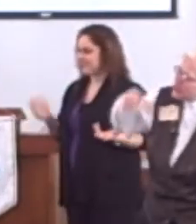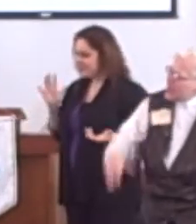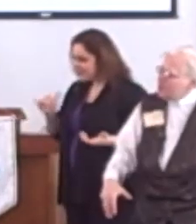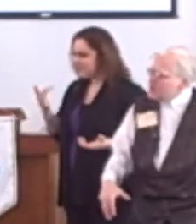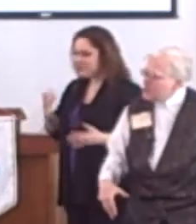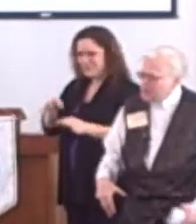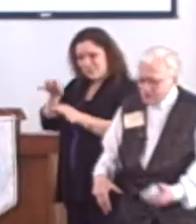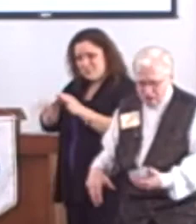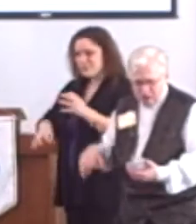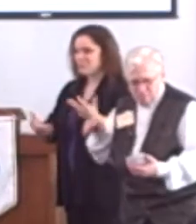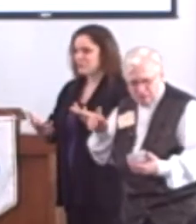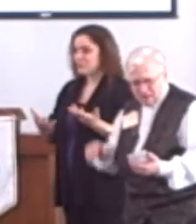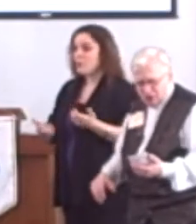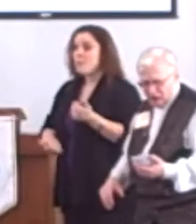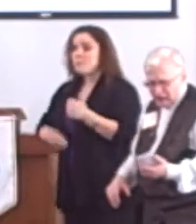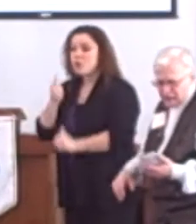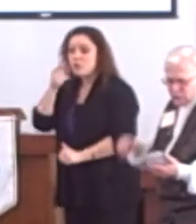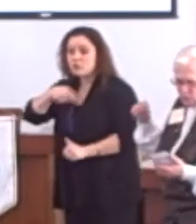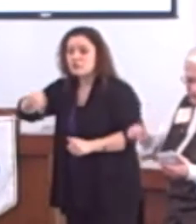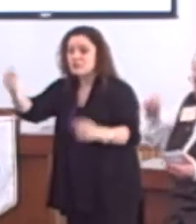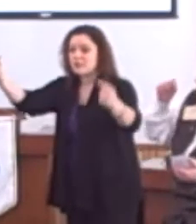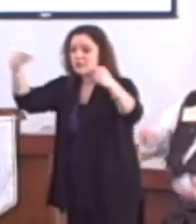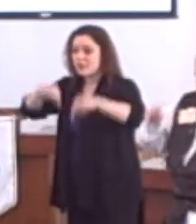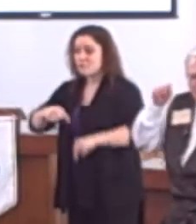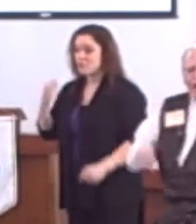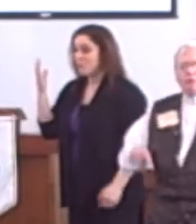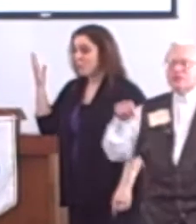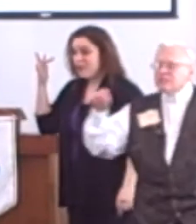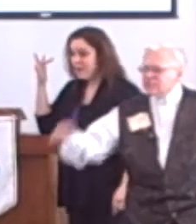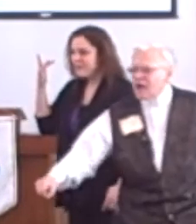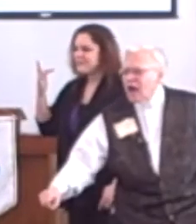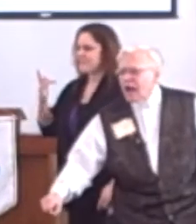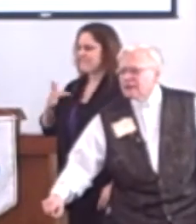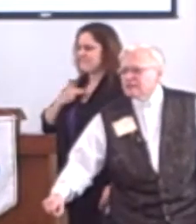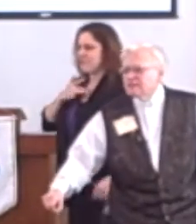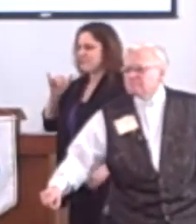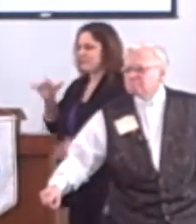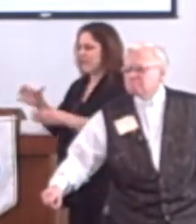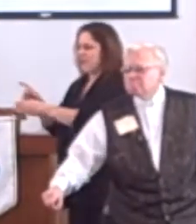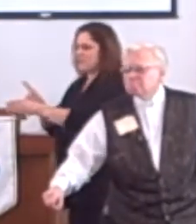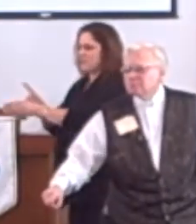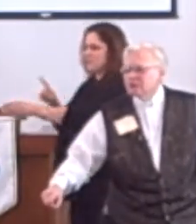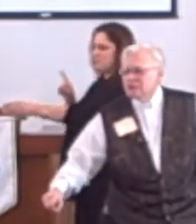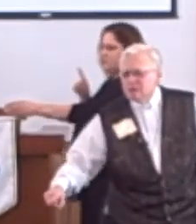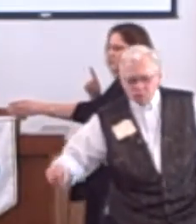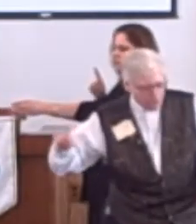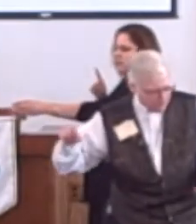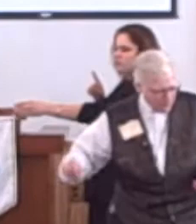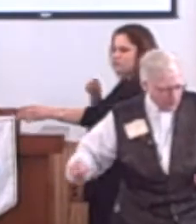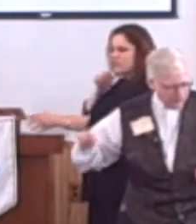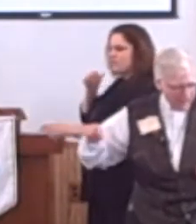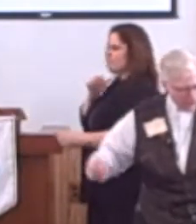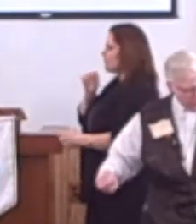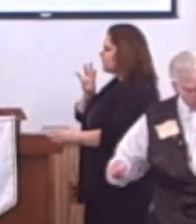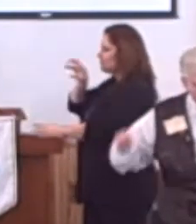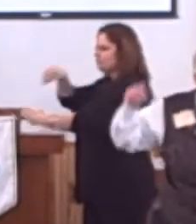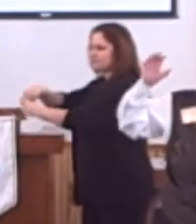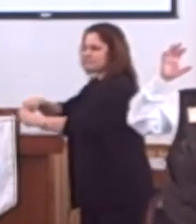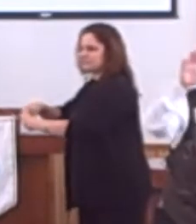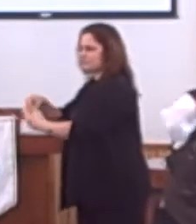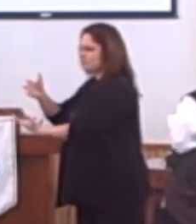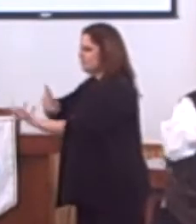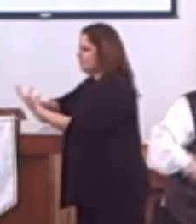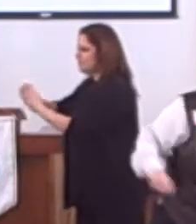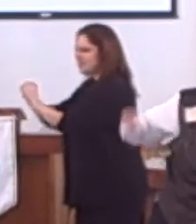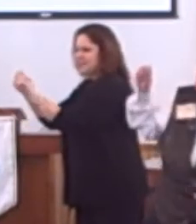Most of us came here because we felt outside. We felt outside